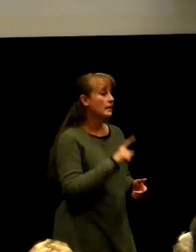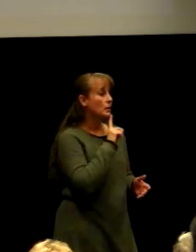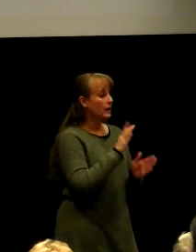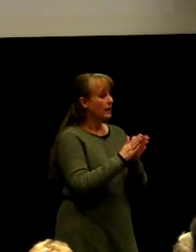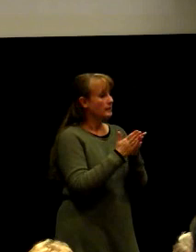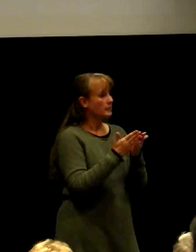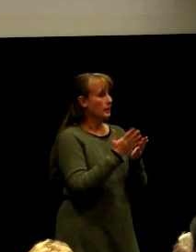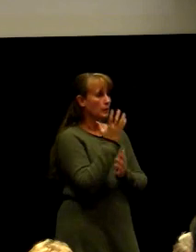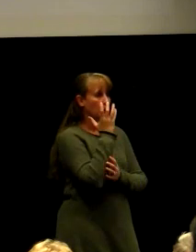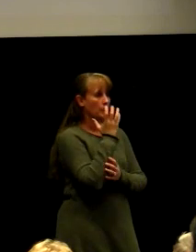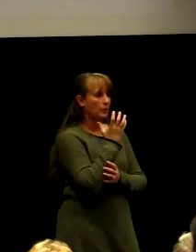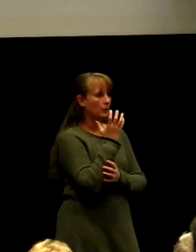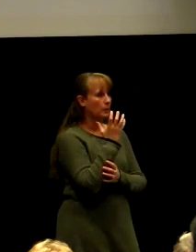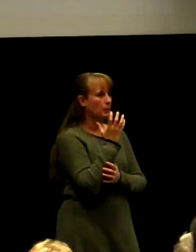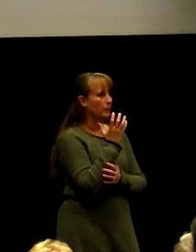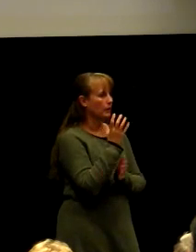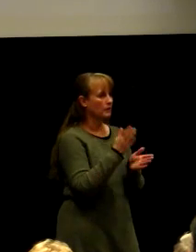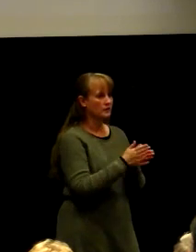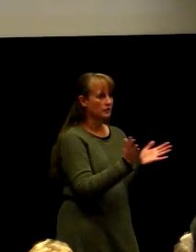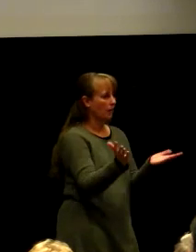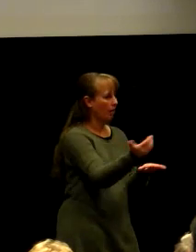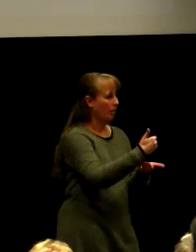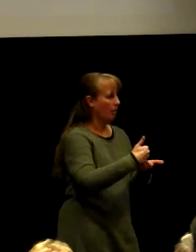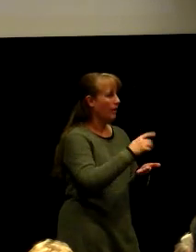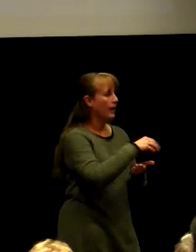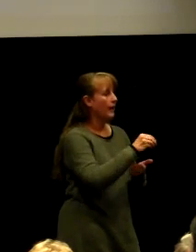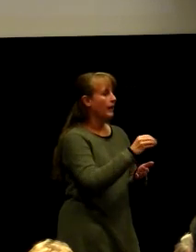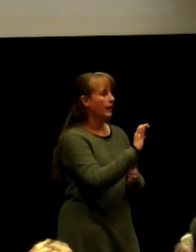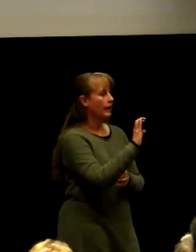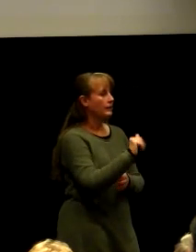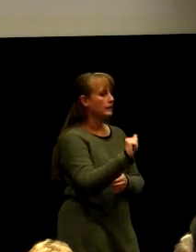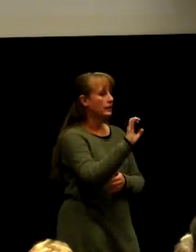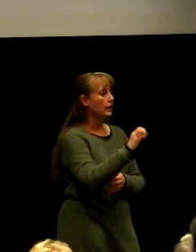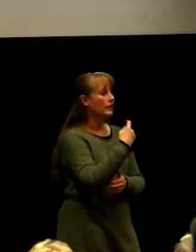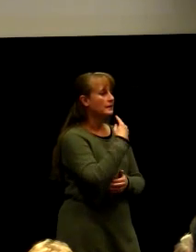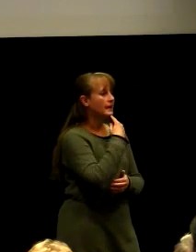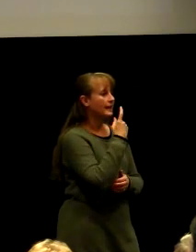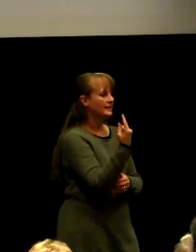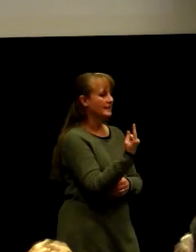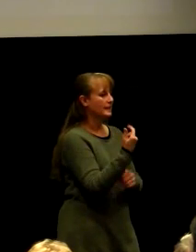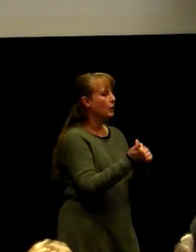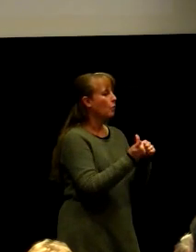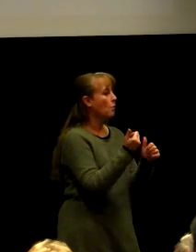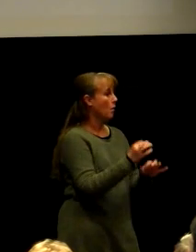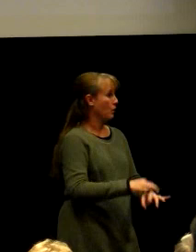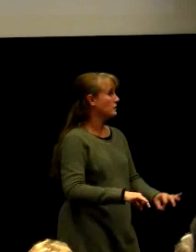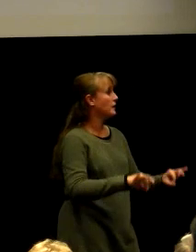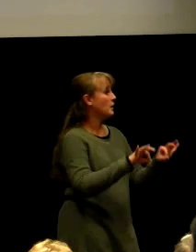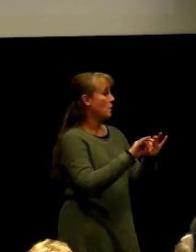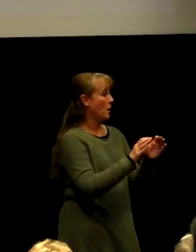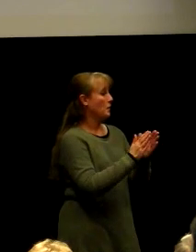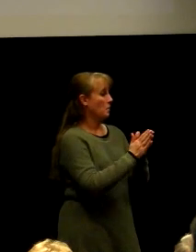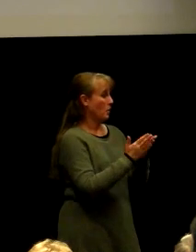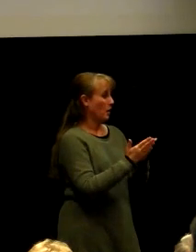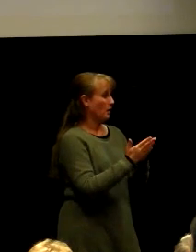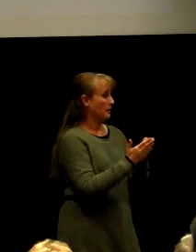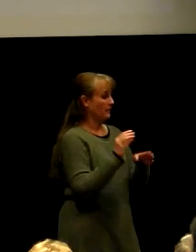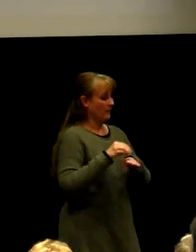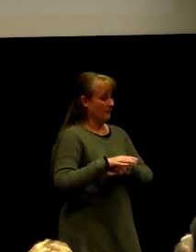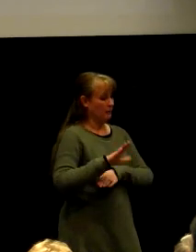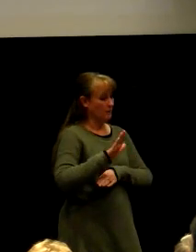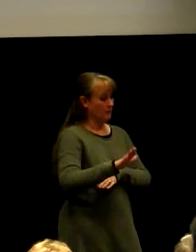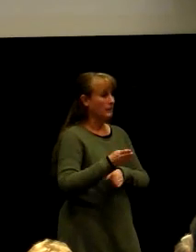novel of incredible sweep, and Clark described it as the book, the single most important book of influence on his own